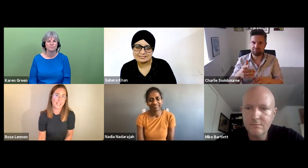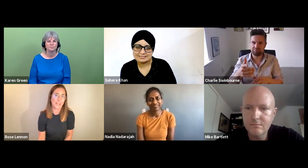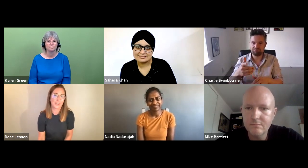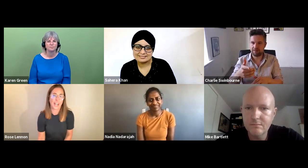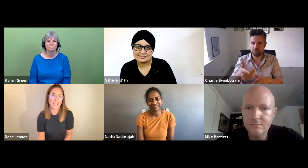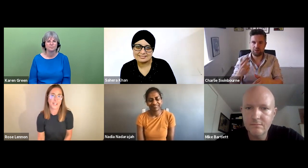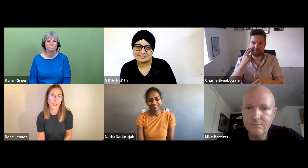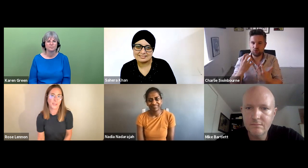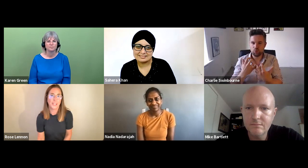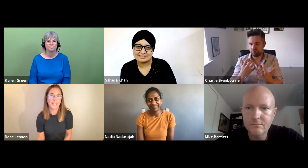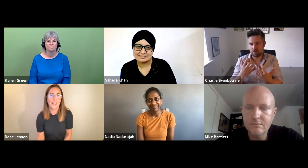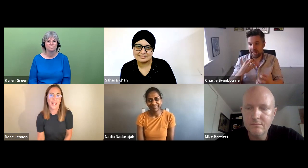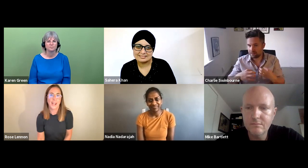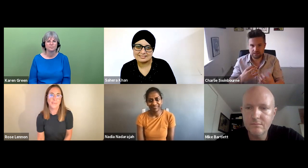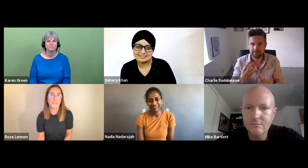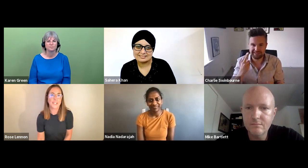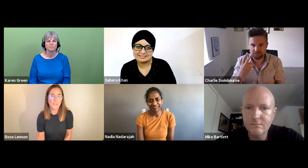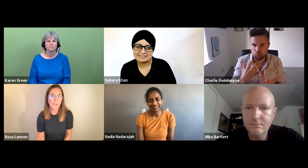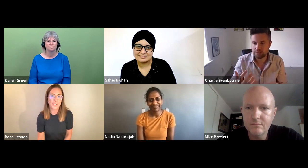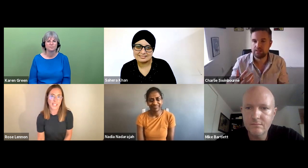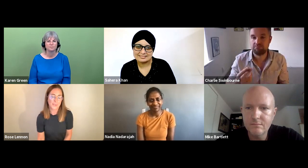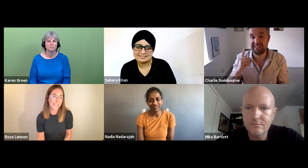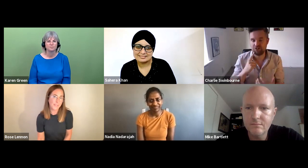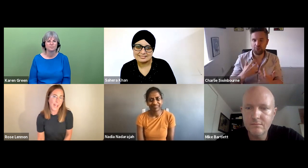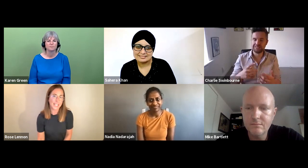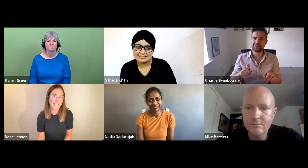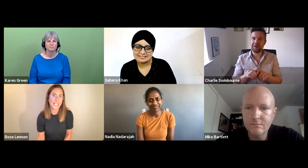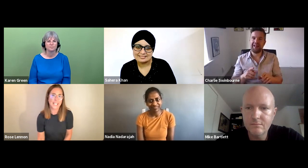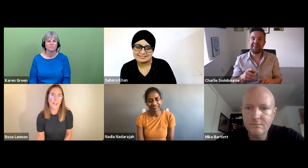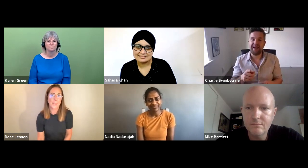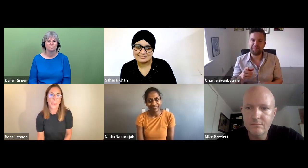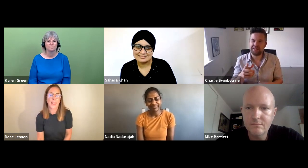to create the show for a deaf audience with deaf actors.